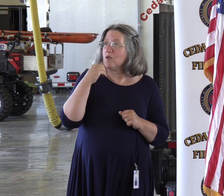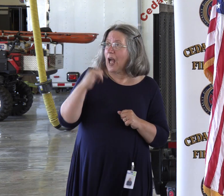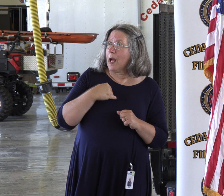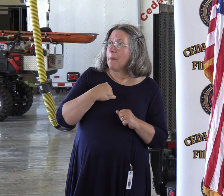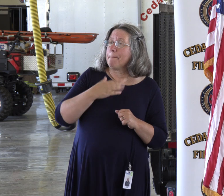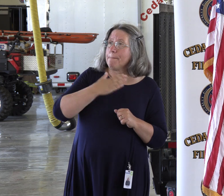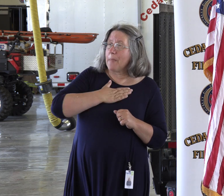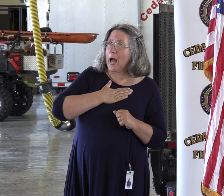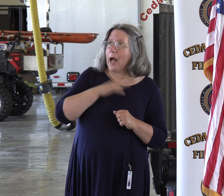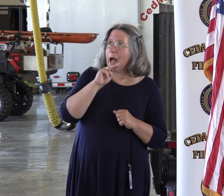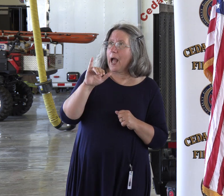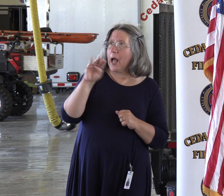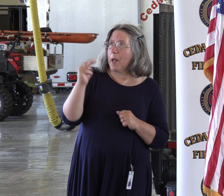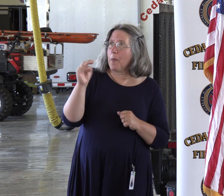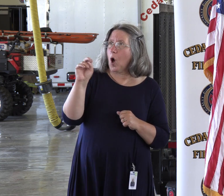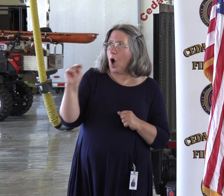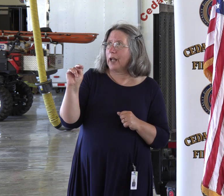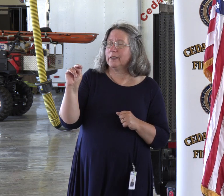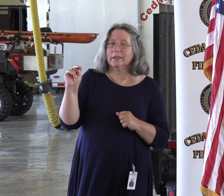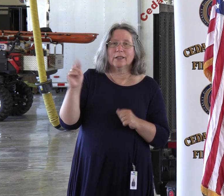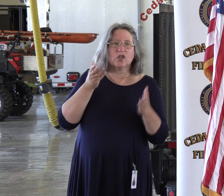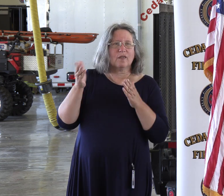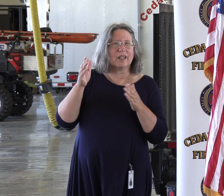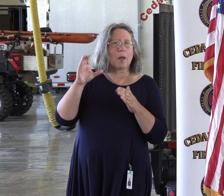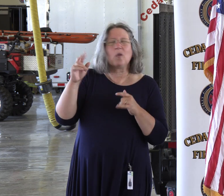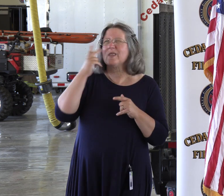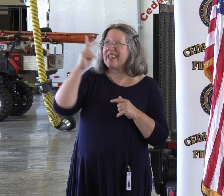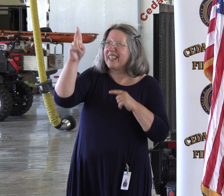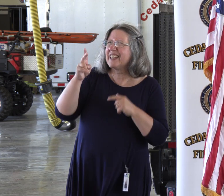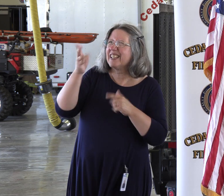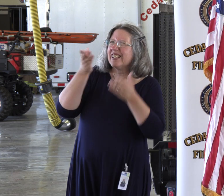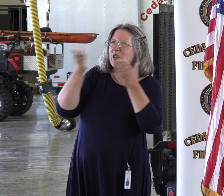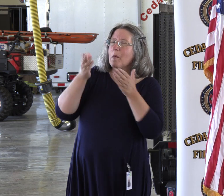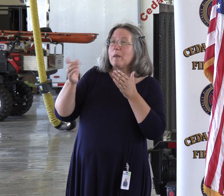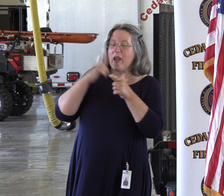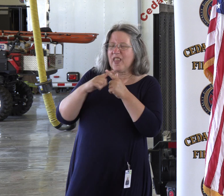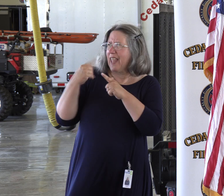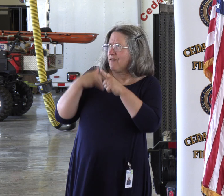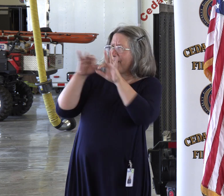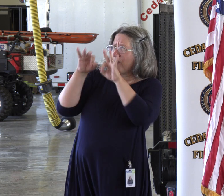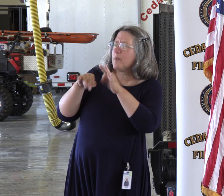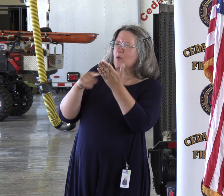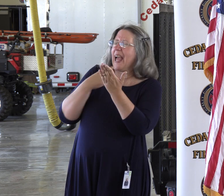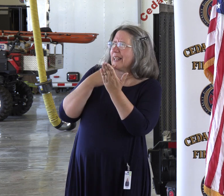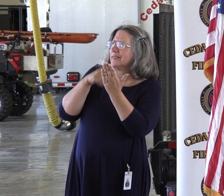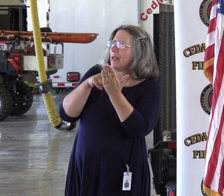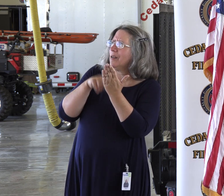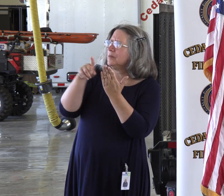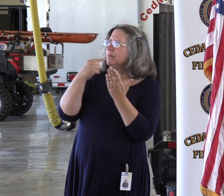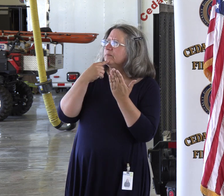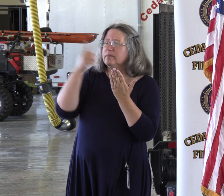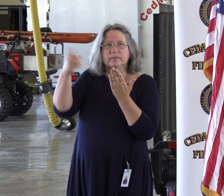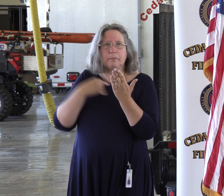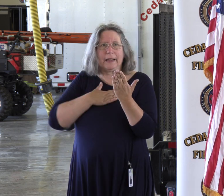myimon.com. You'll see a link to a storm page, and then there's a form there you can fill out. We're communicating with